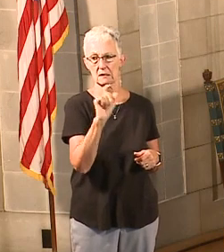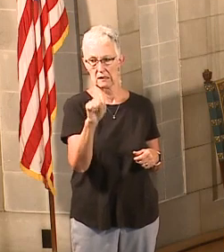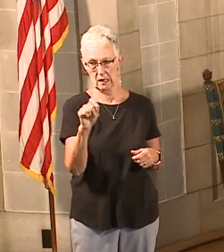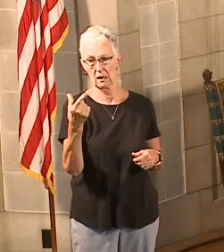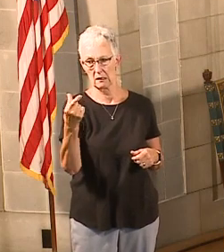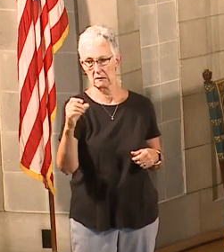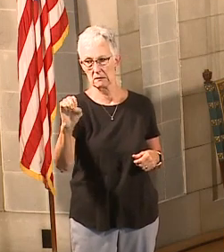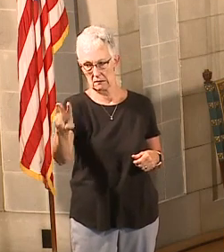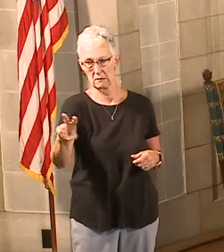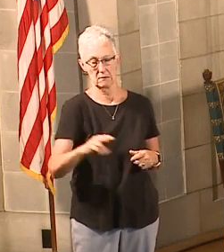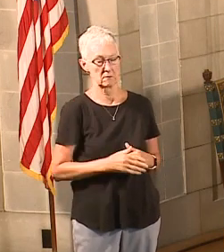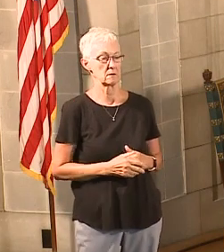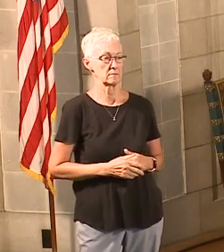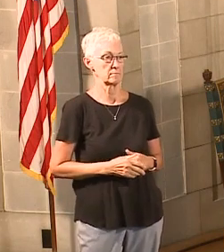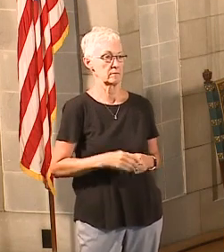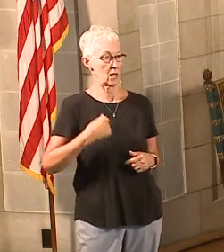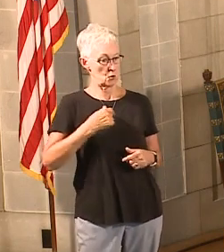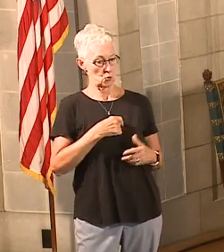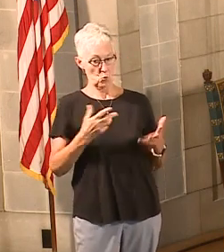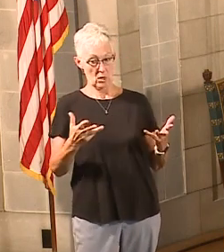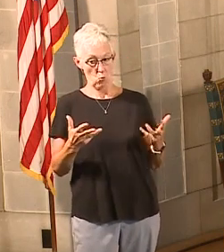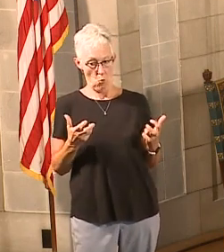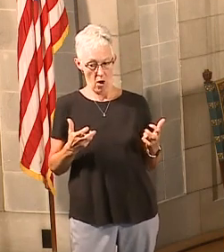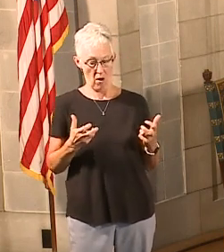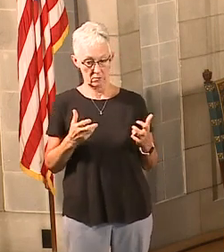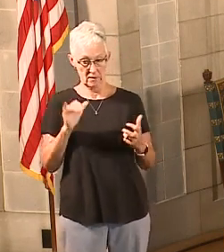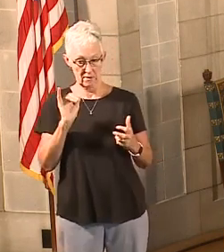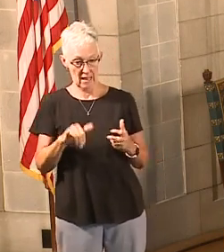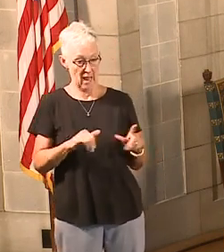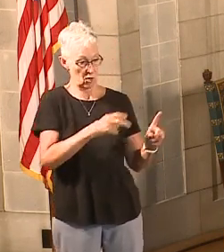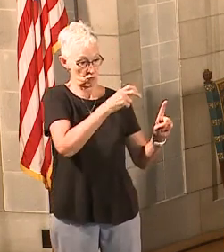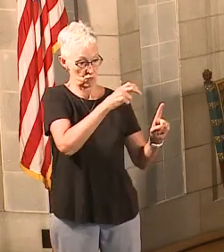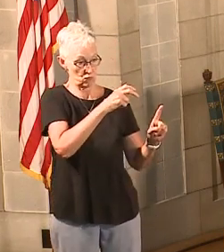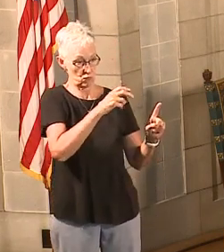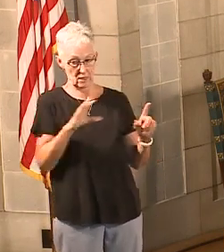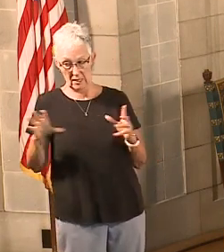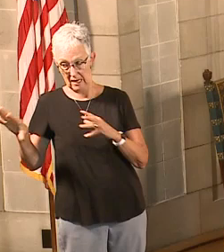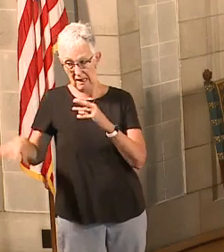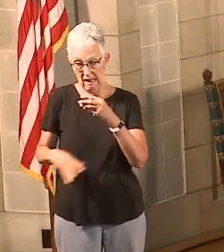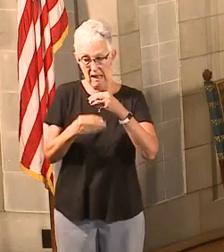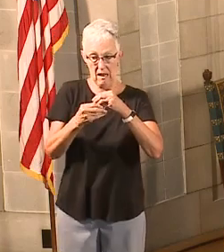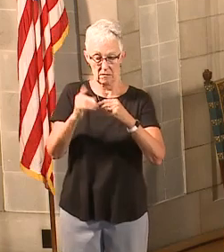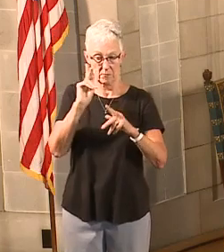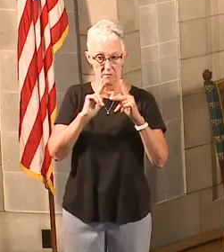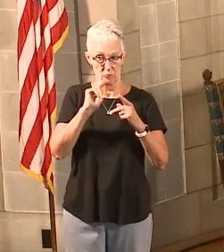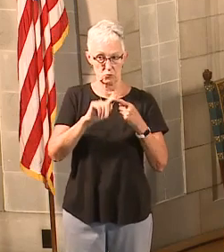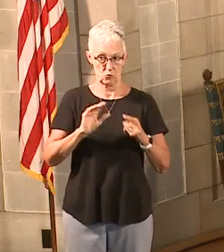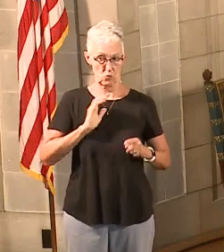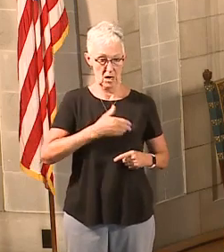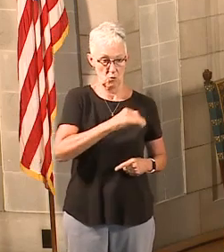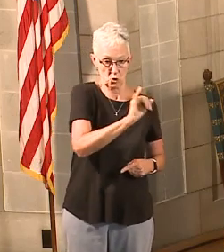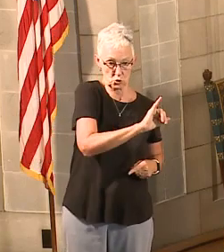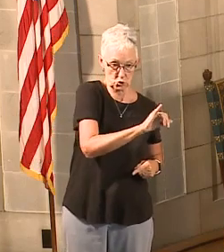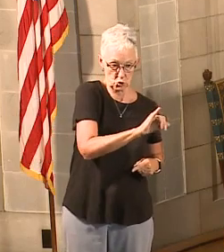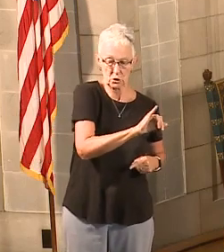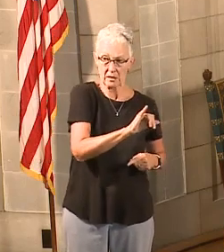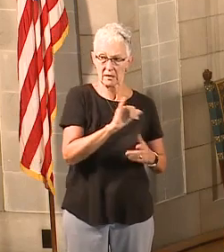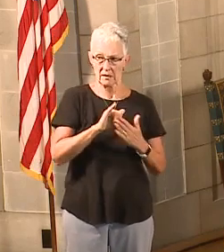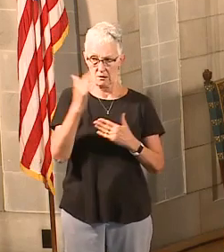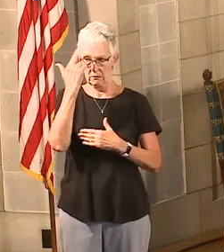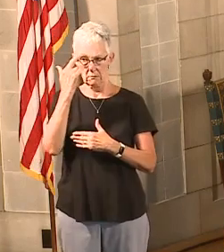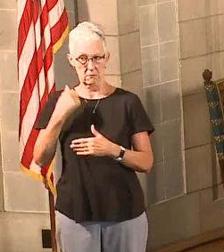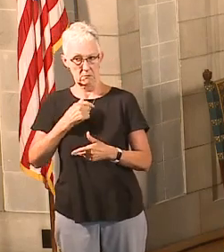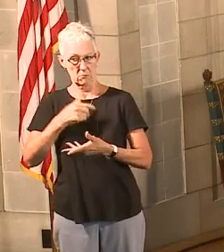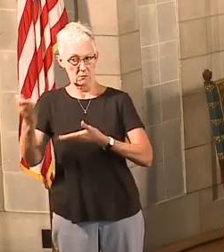great customer experience. That's why we have hired the additional eligibility staff. And then we also are putting